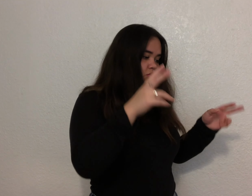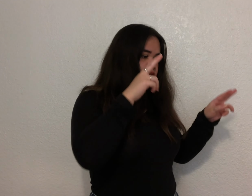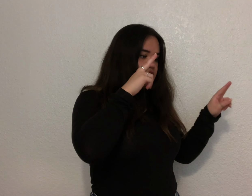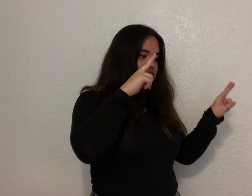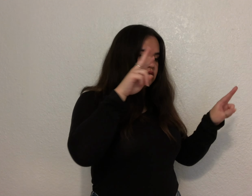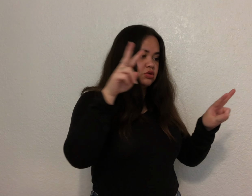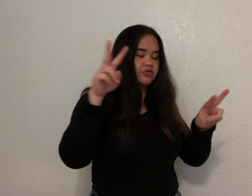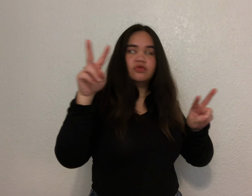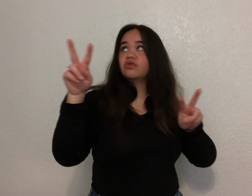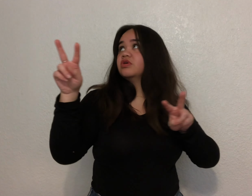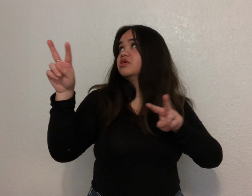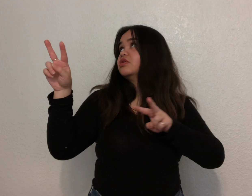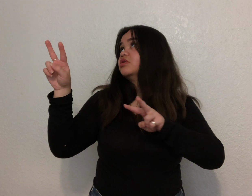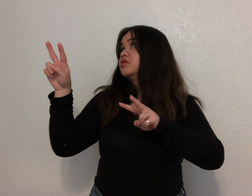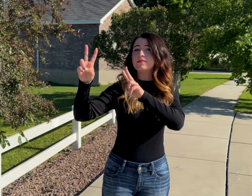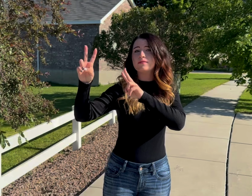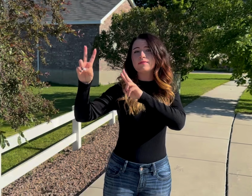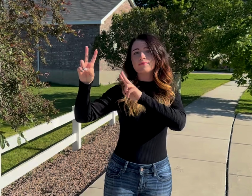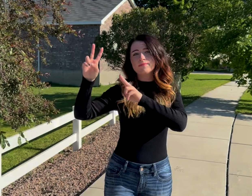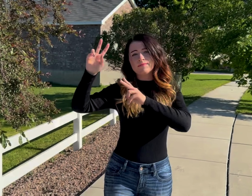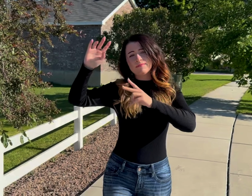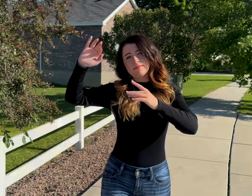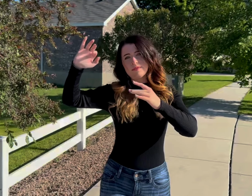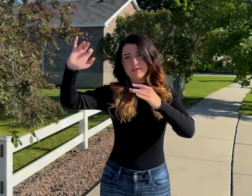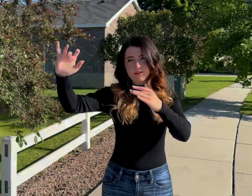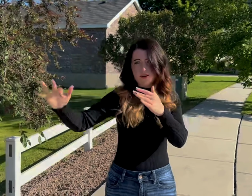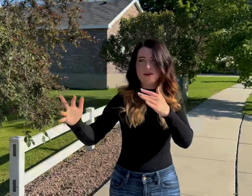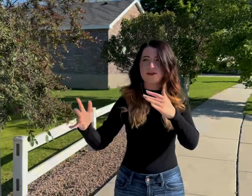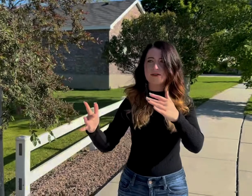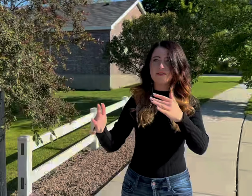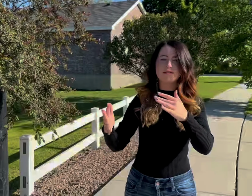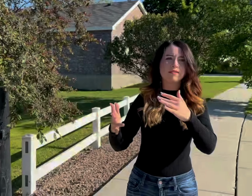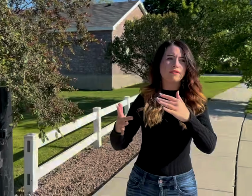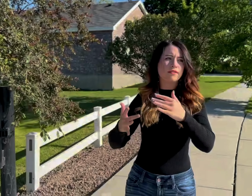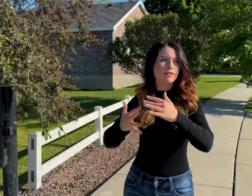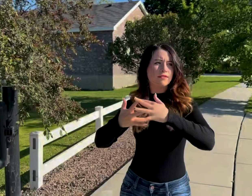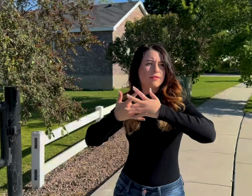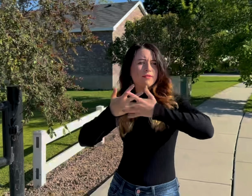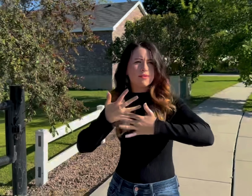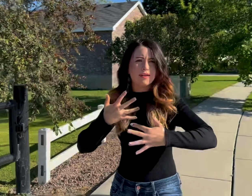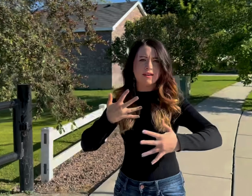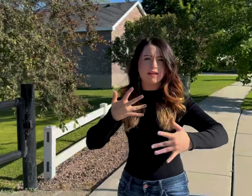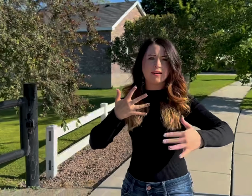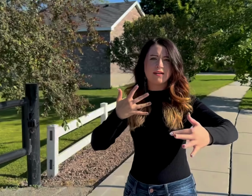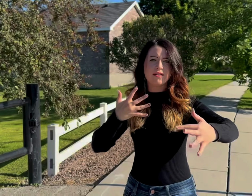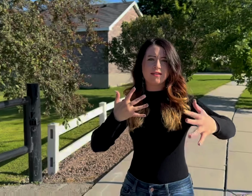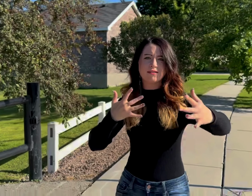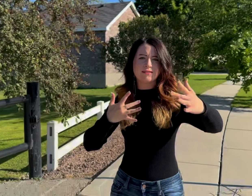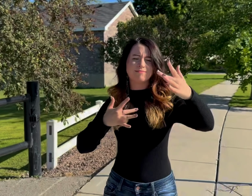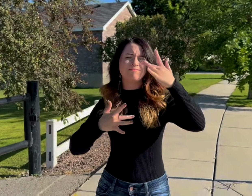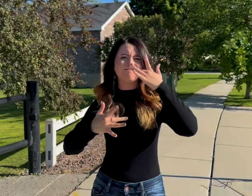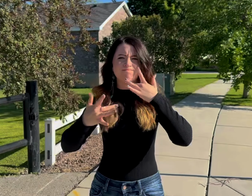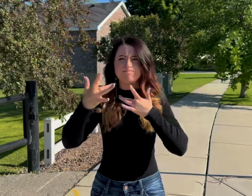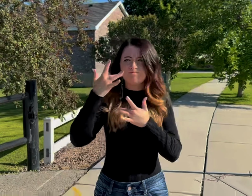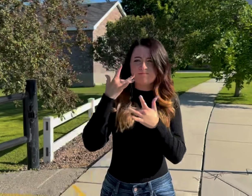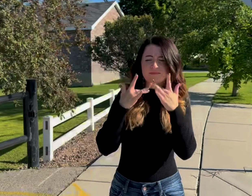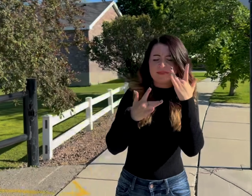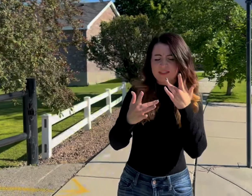suffering And all the while you hear each